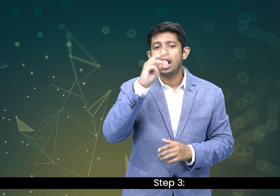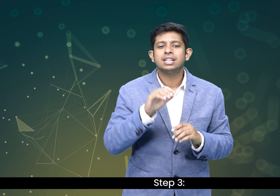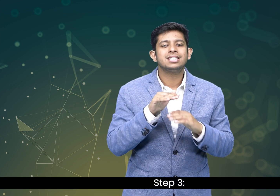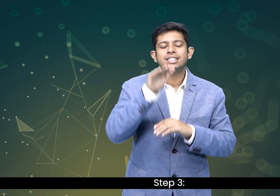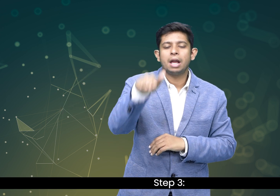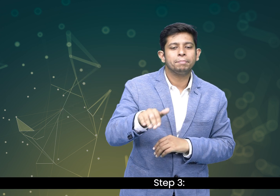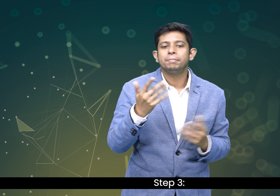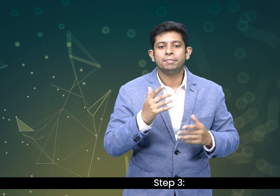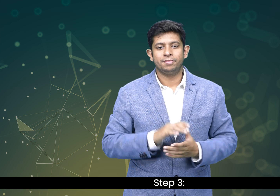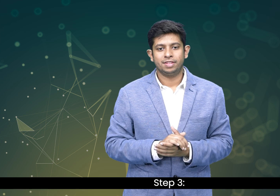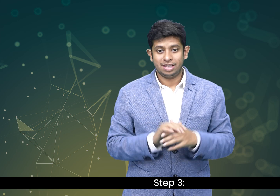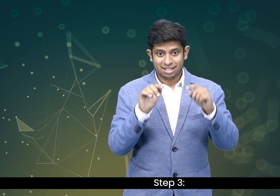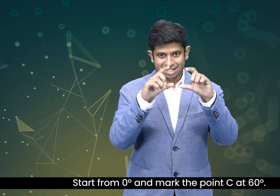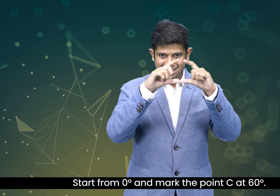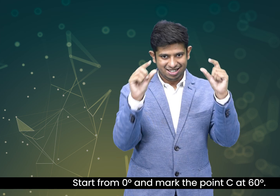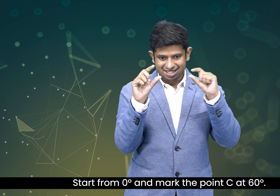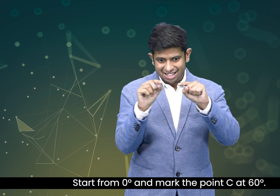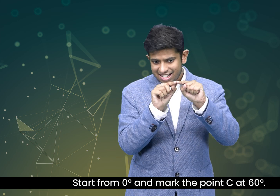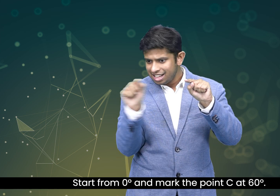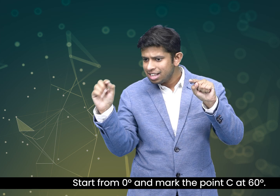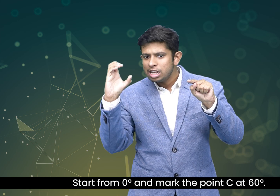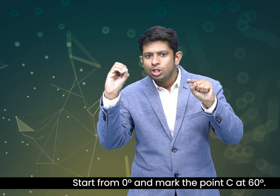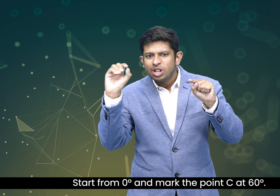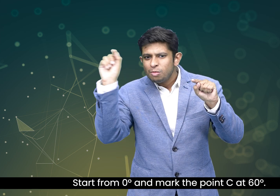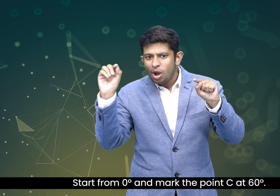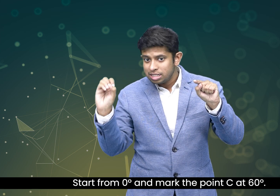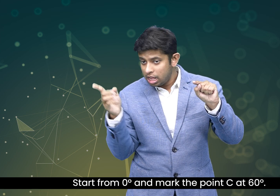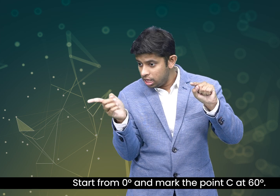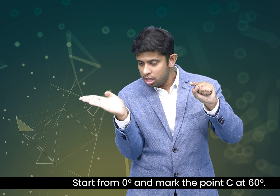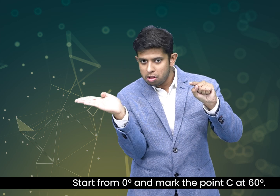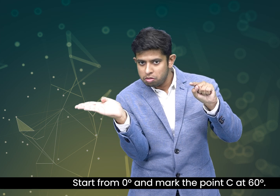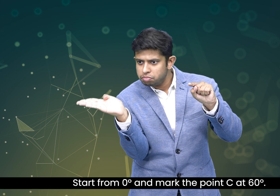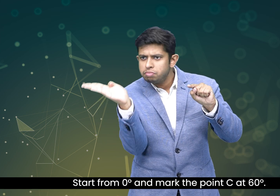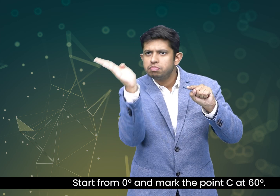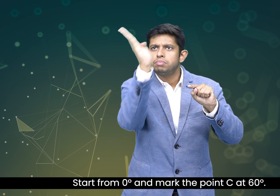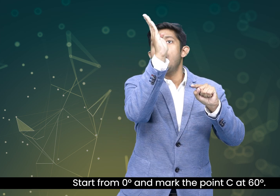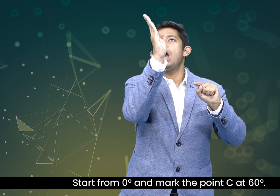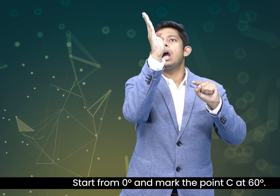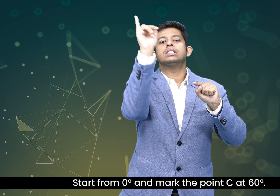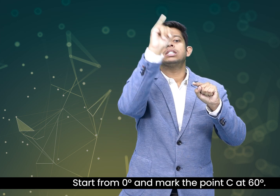Step 3. Start from 0 degrees and mark the point C at 60